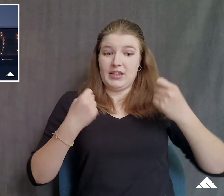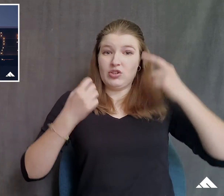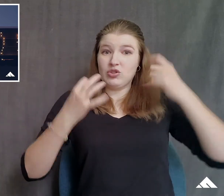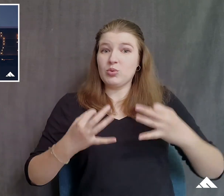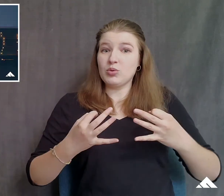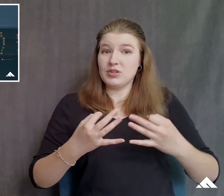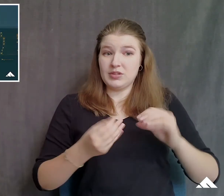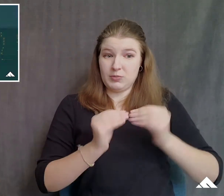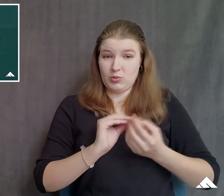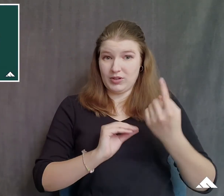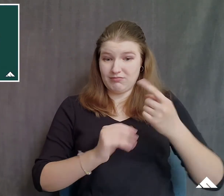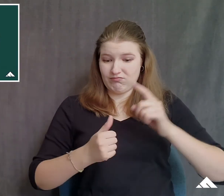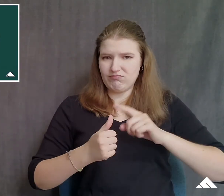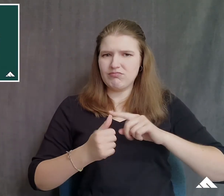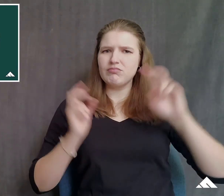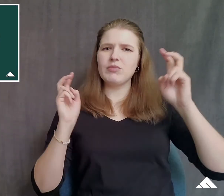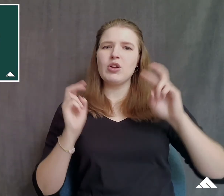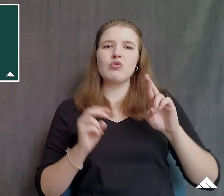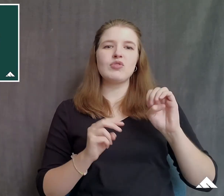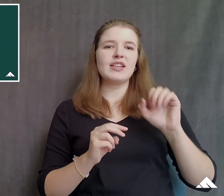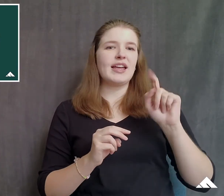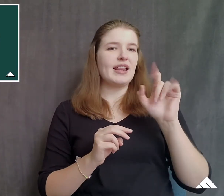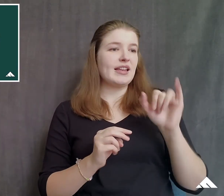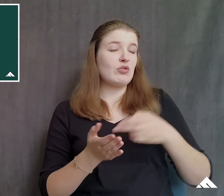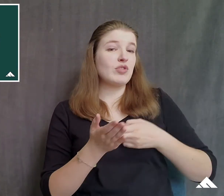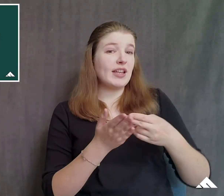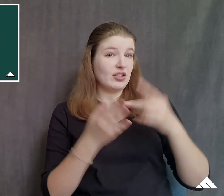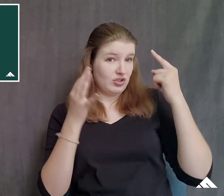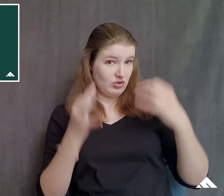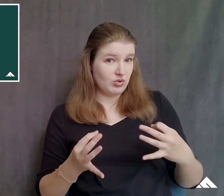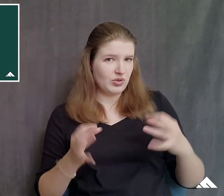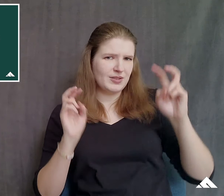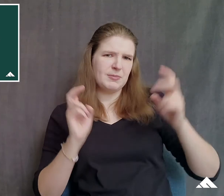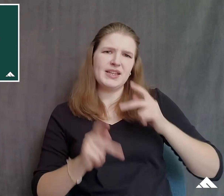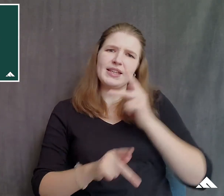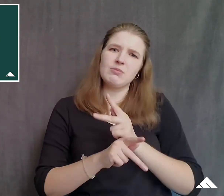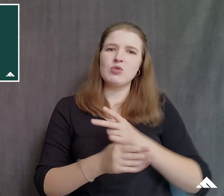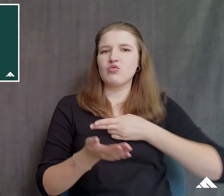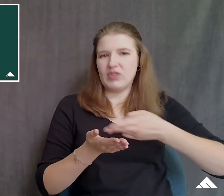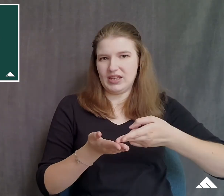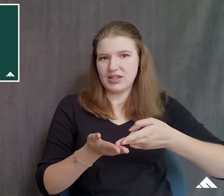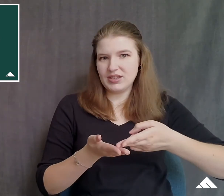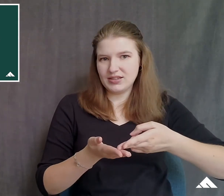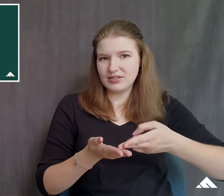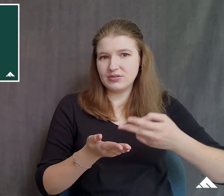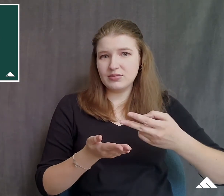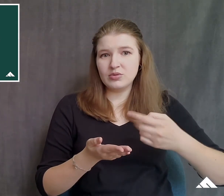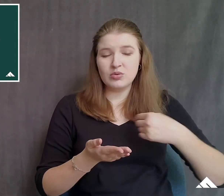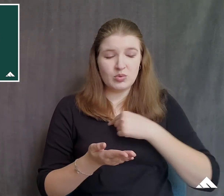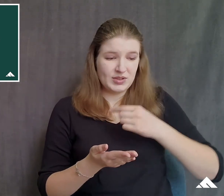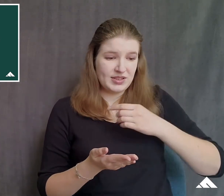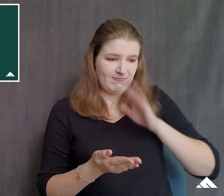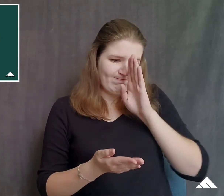the reality choice. This is what I call the keeping it real choice, where we're honest about our